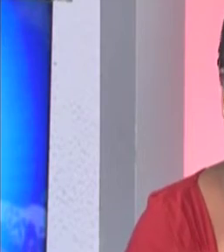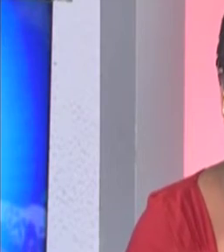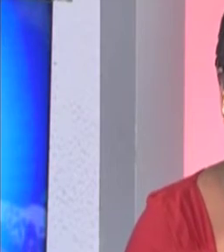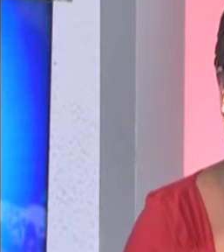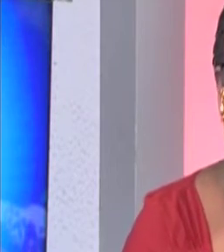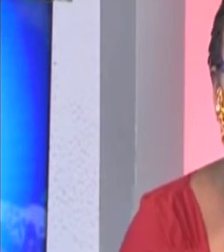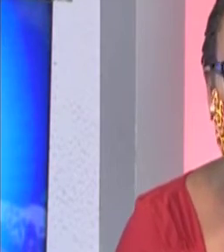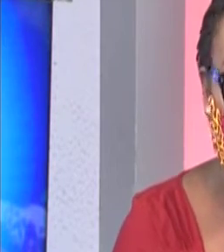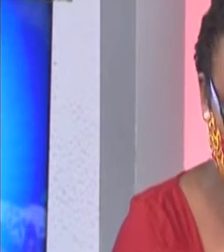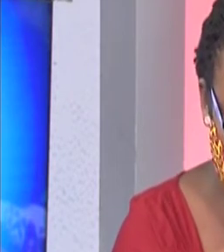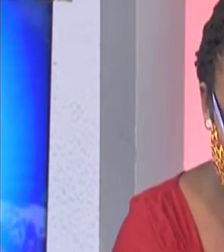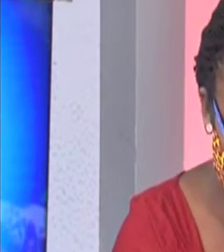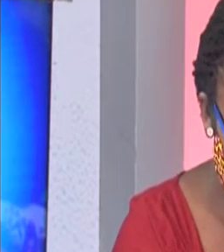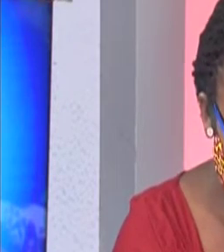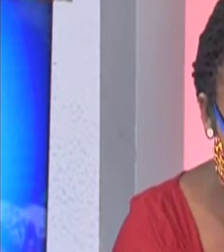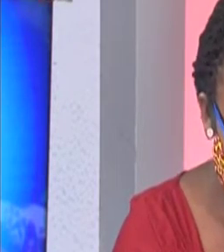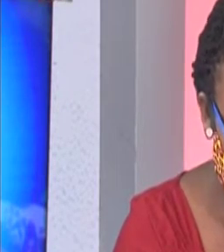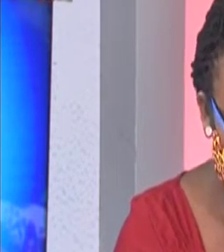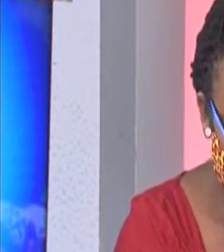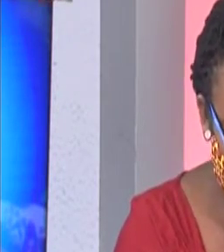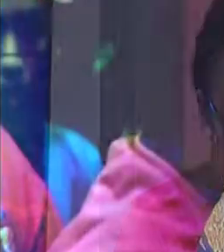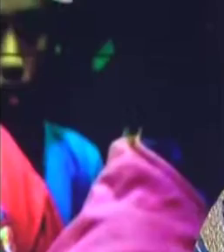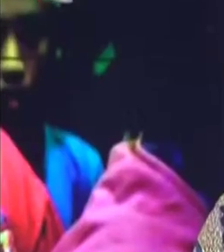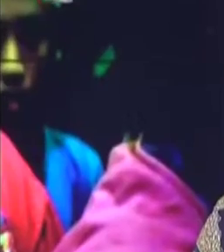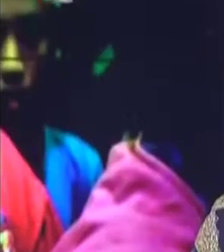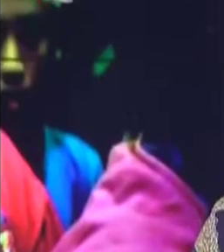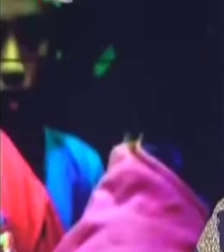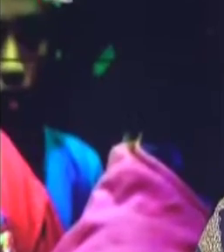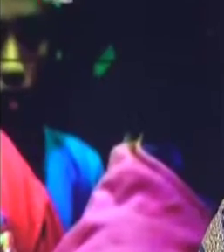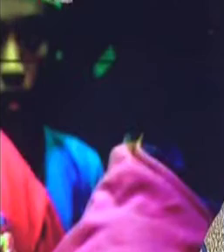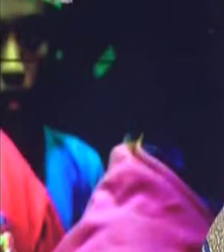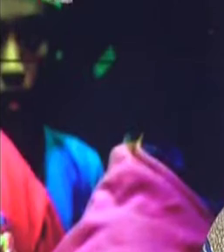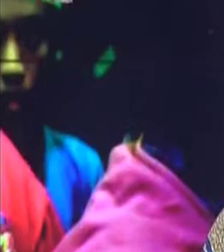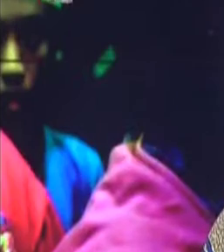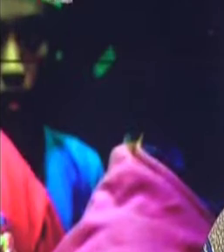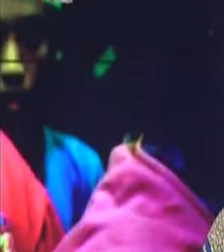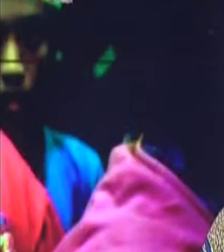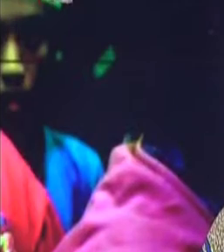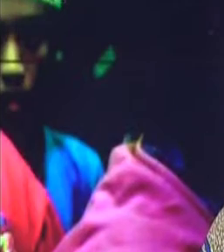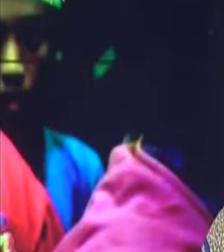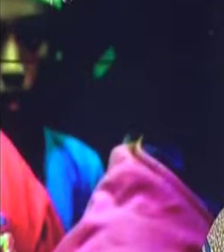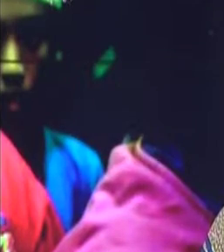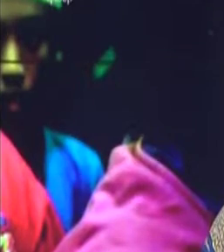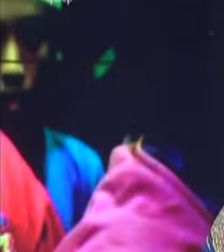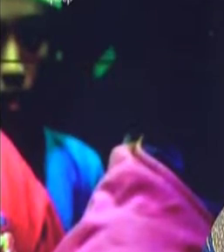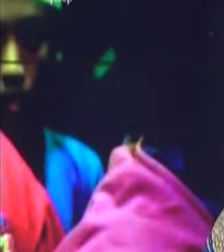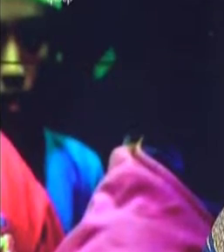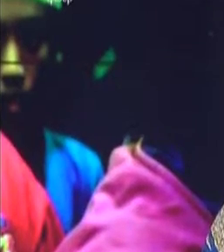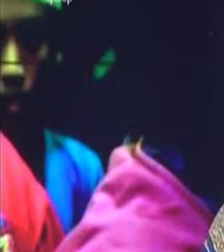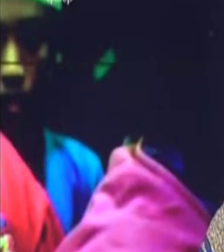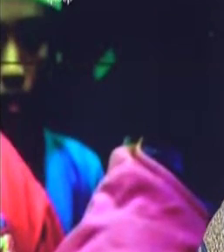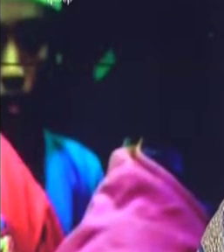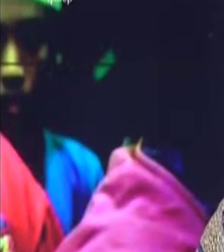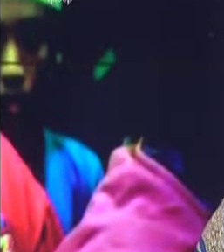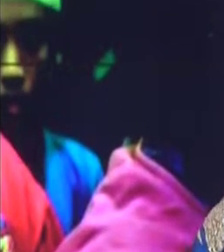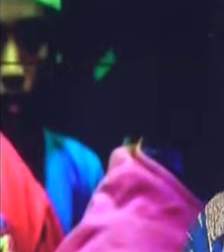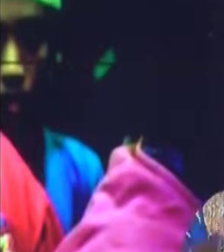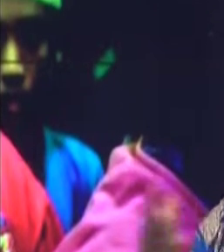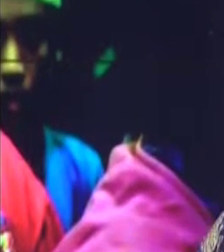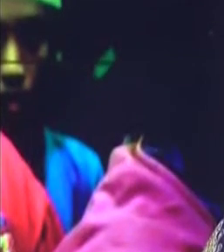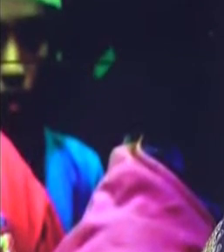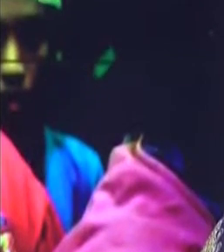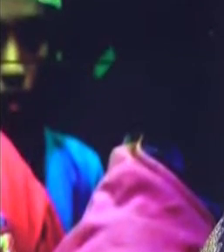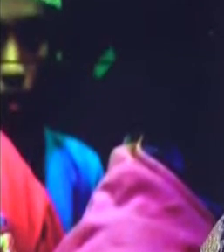an overview of what has happened so far, Winston. Yes, thank you very much, Mamavi. So, I started with Dr. Abuaje after the Information Minister talked